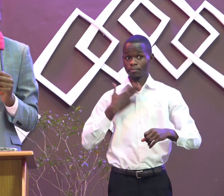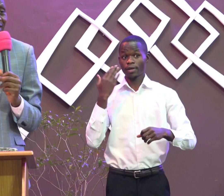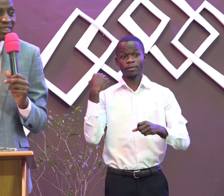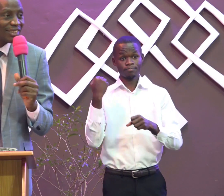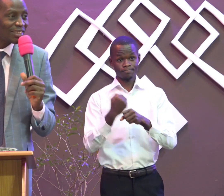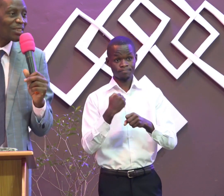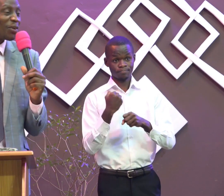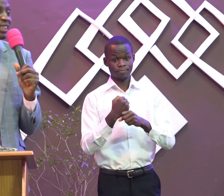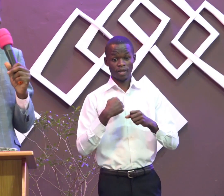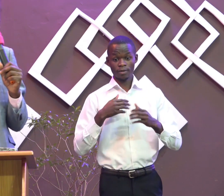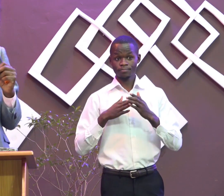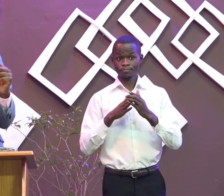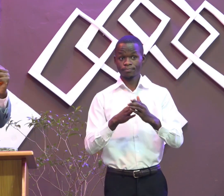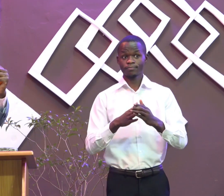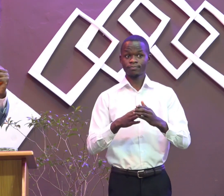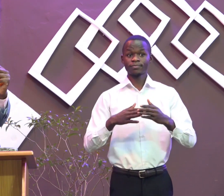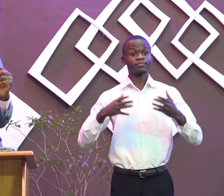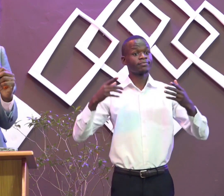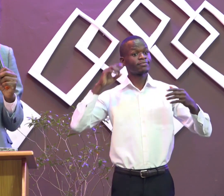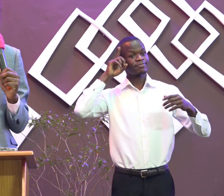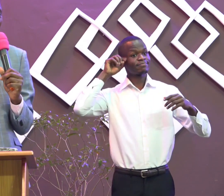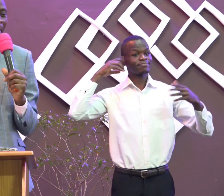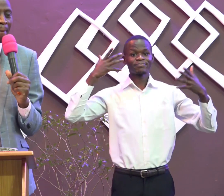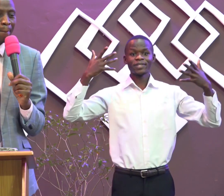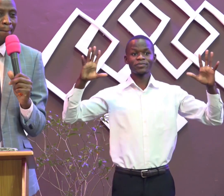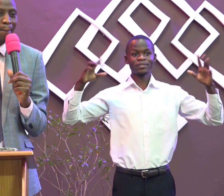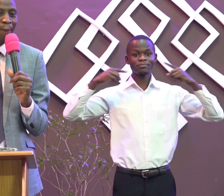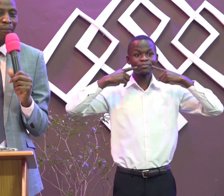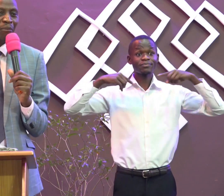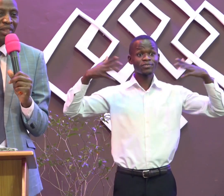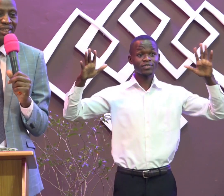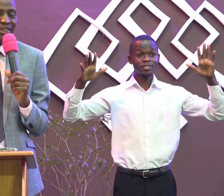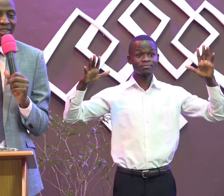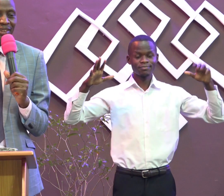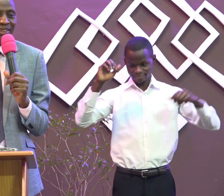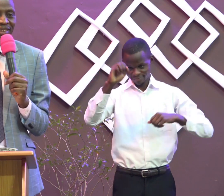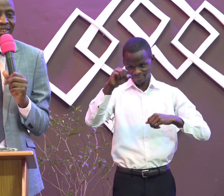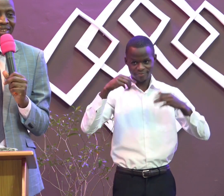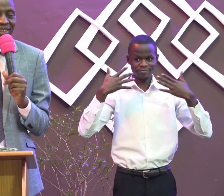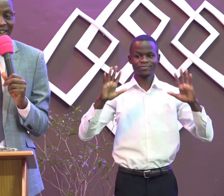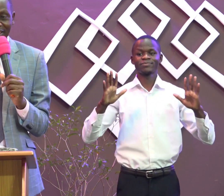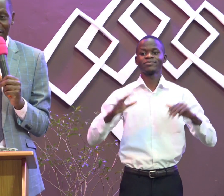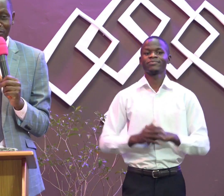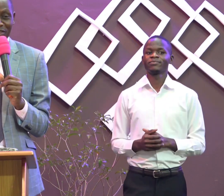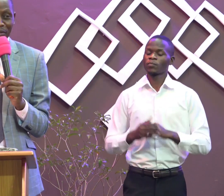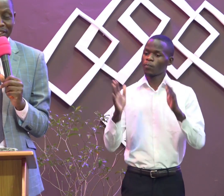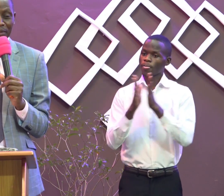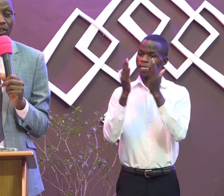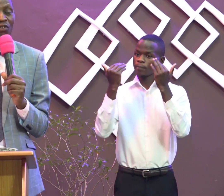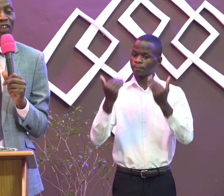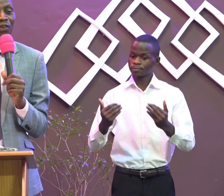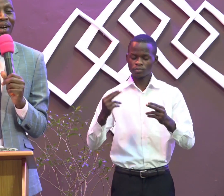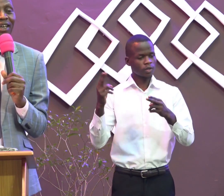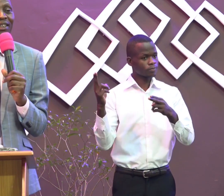me to do by my masters. Ndowooza nti ngumaze bulungi. I feel I've done it so well. Era agenda kutuula mu